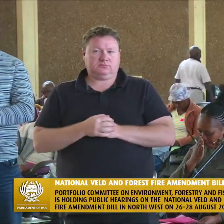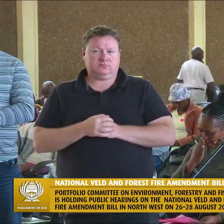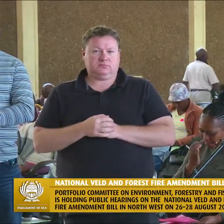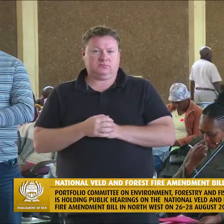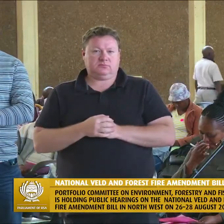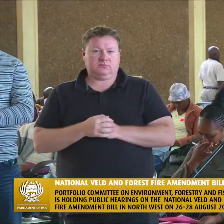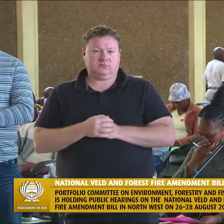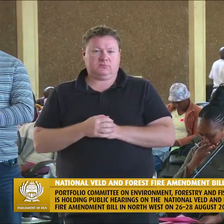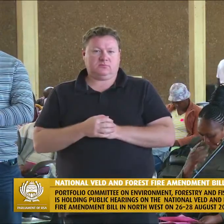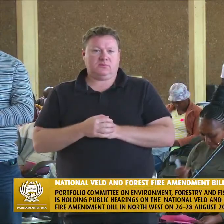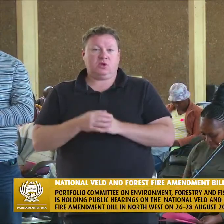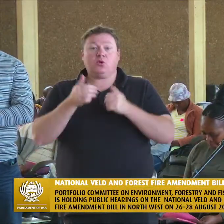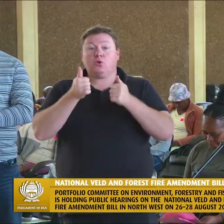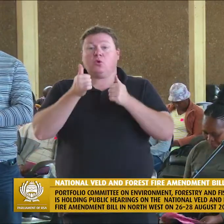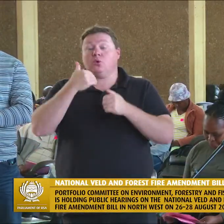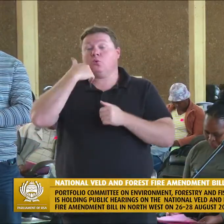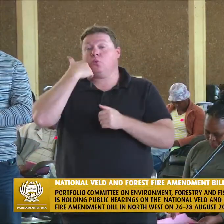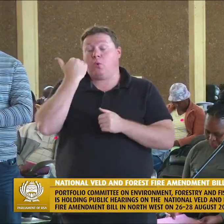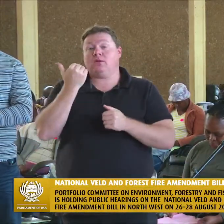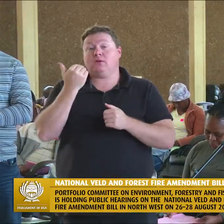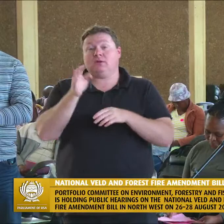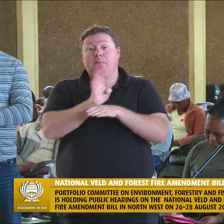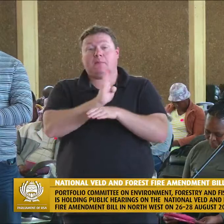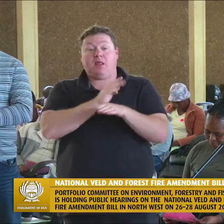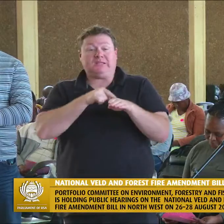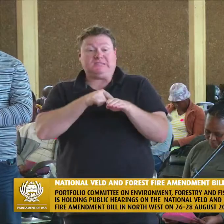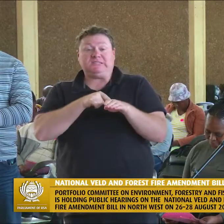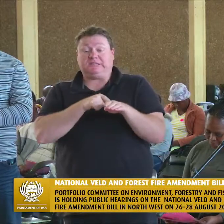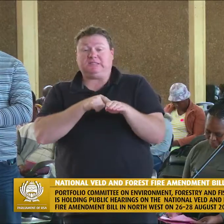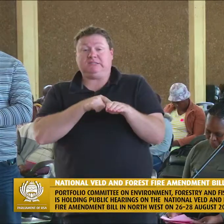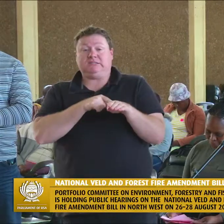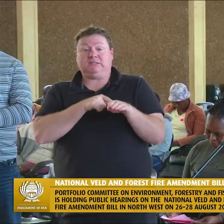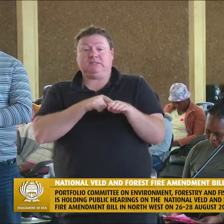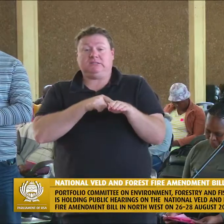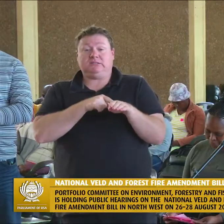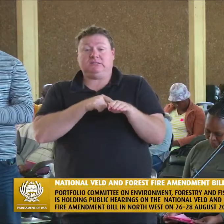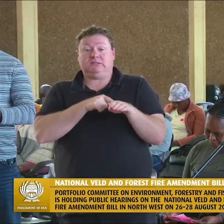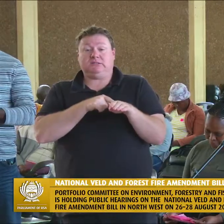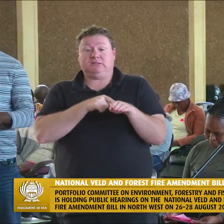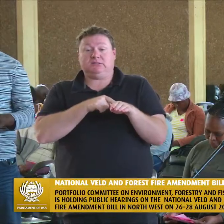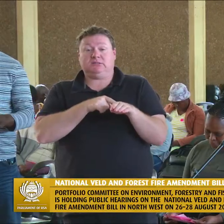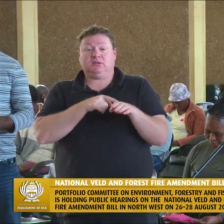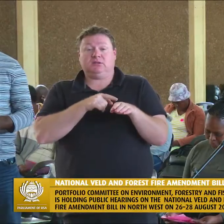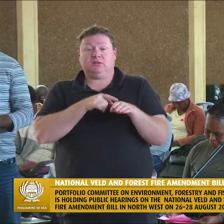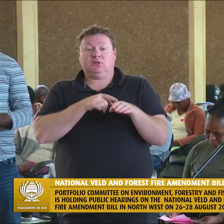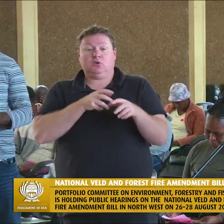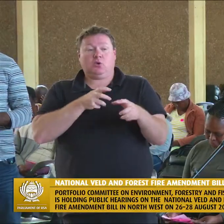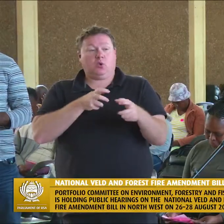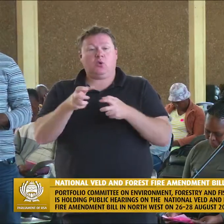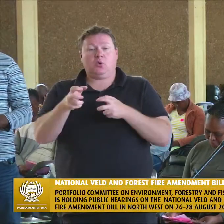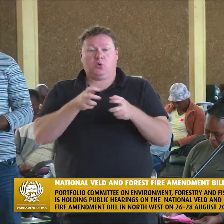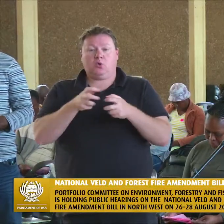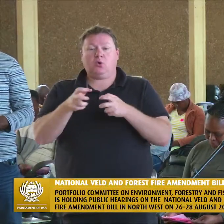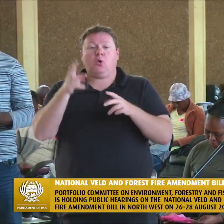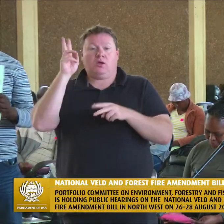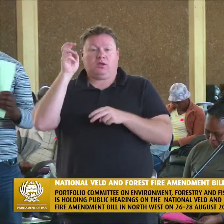there is a good intentions about this bill to handle the issues in our